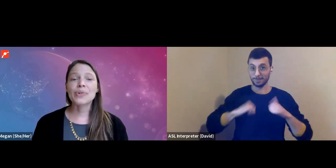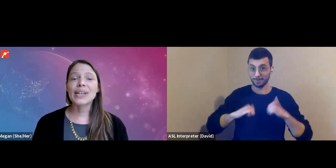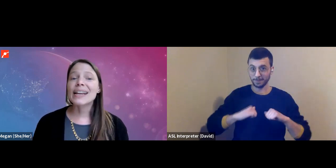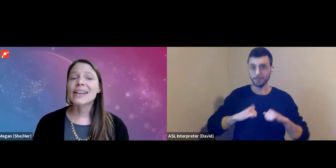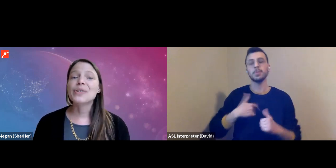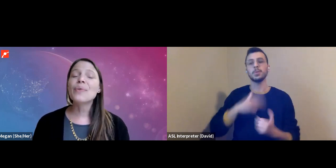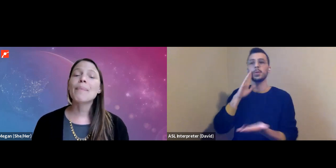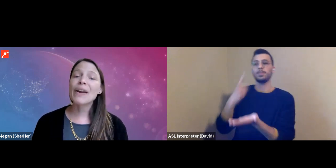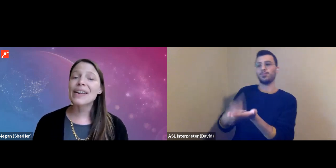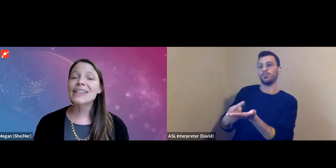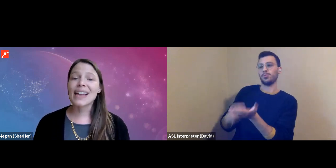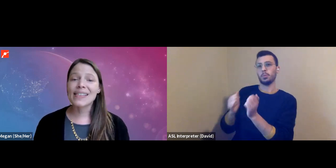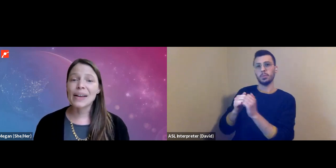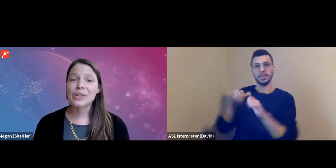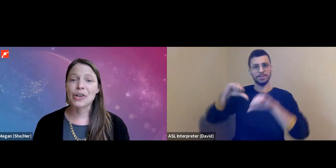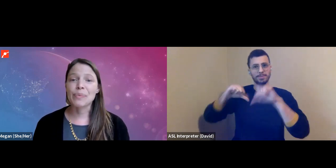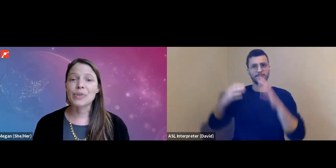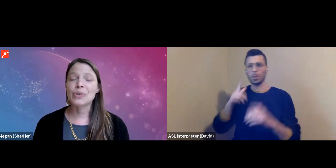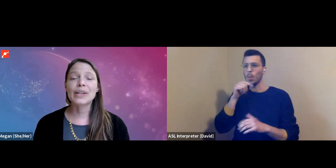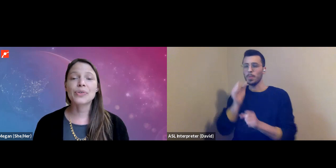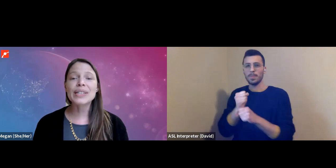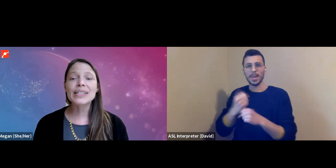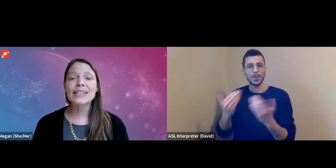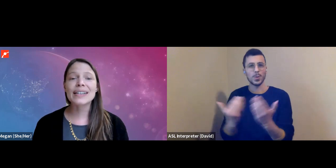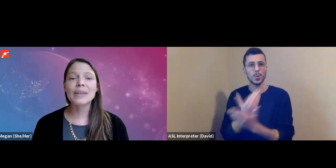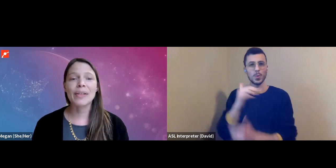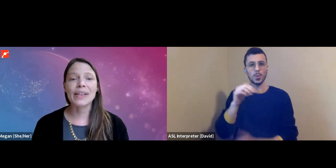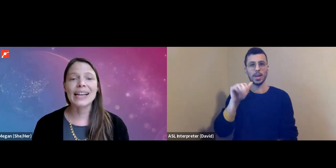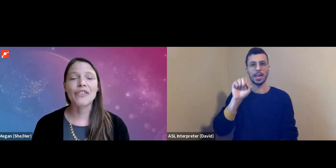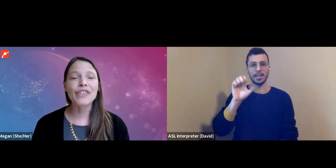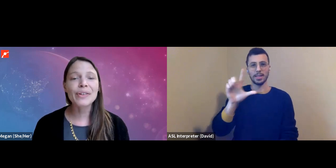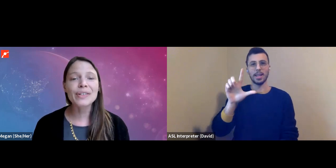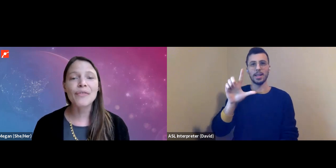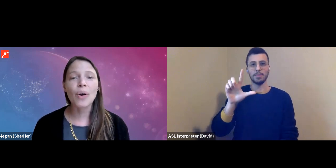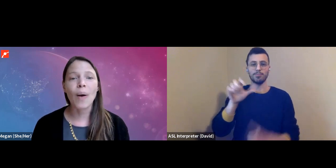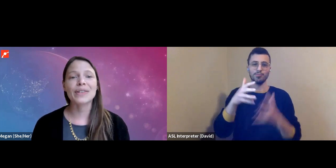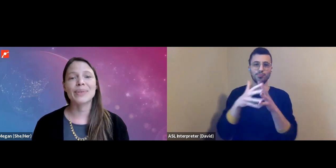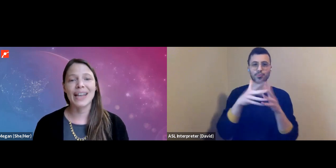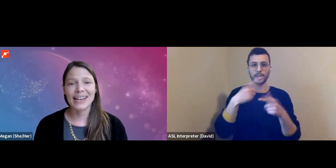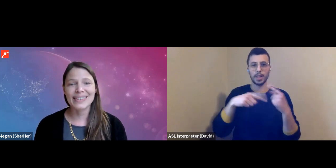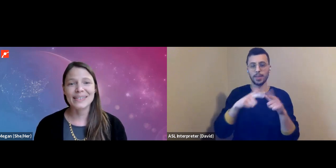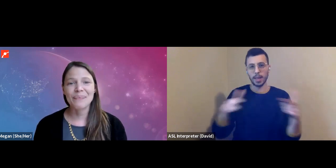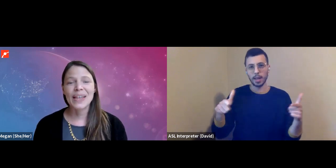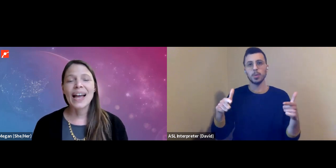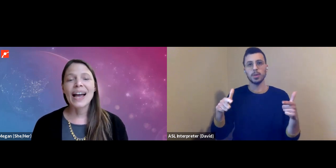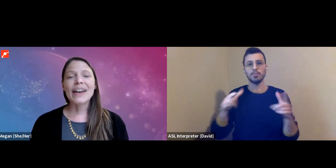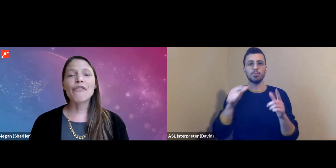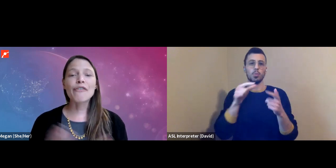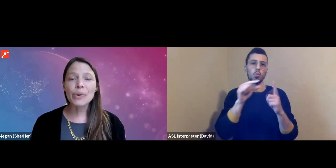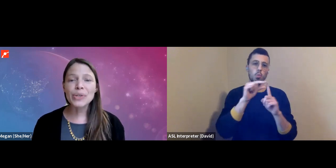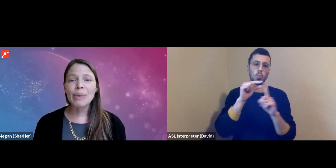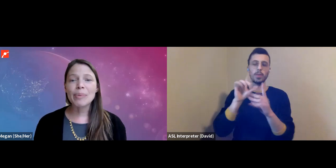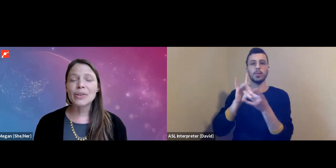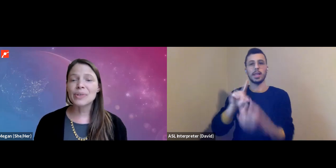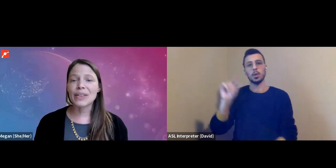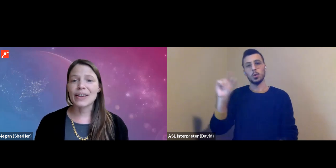who are creating new American Sign Language terms to increase accessibility in the field of quantum science. Now, for